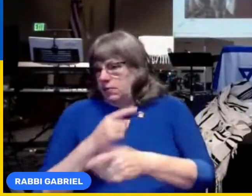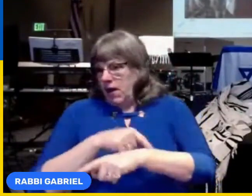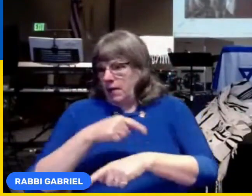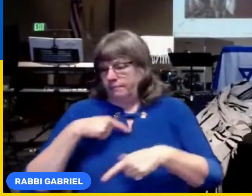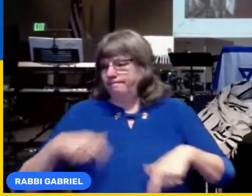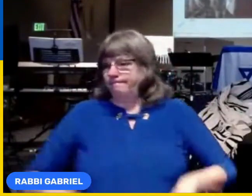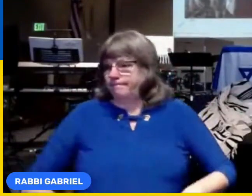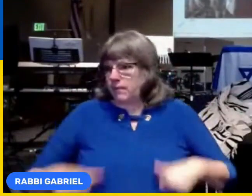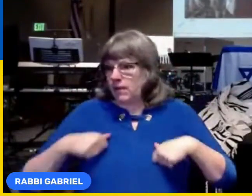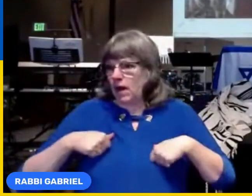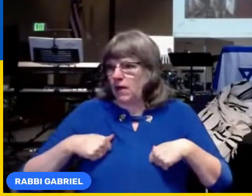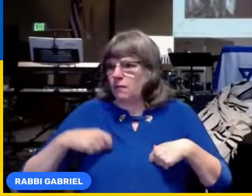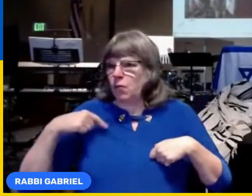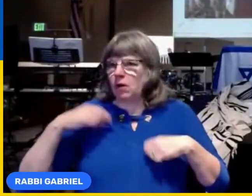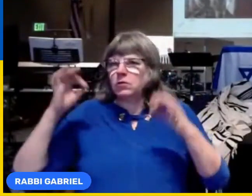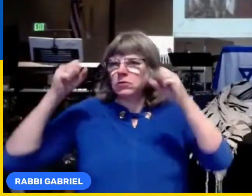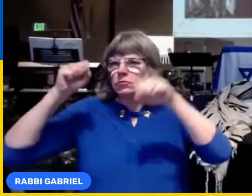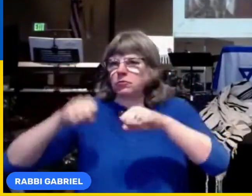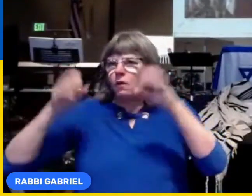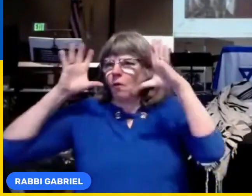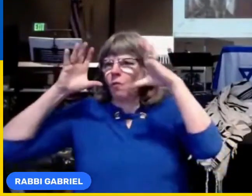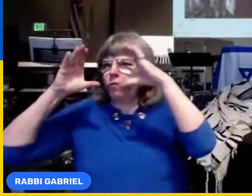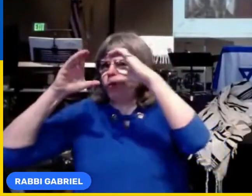focused on what we want to do,